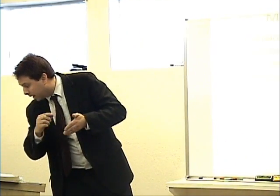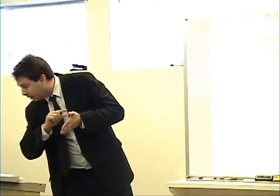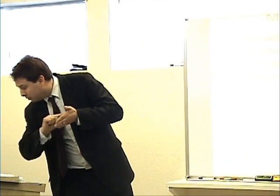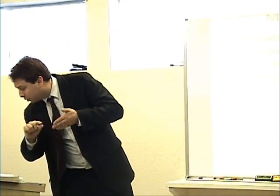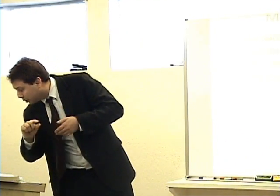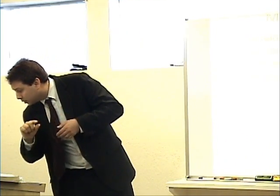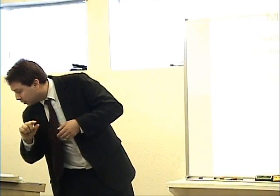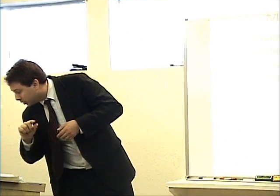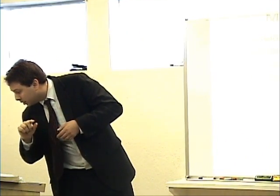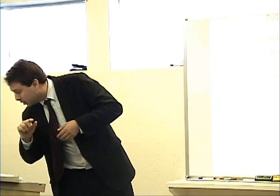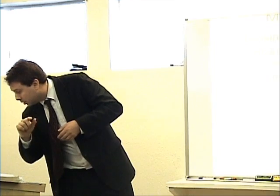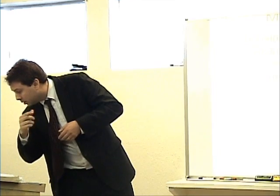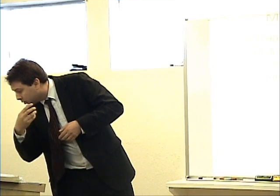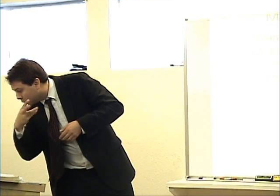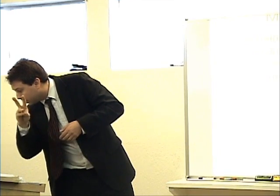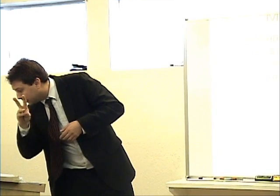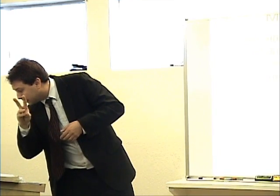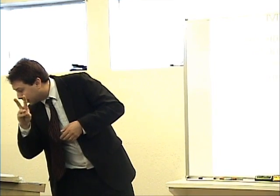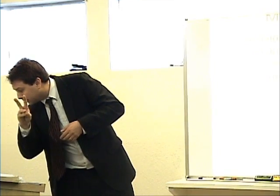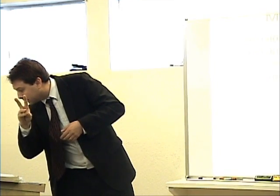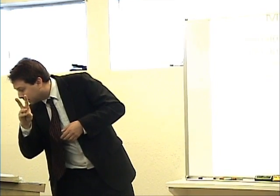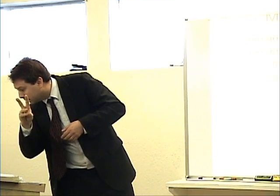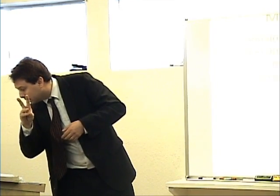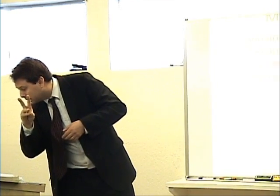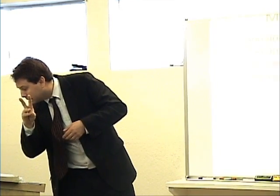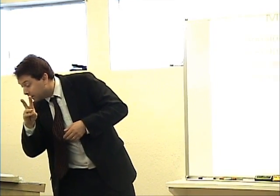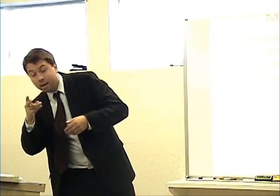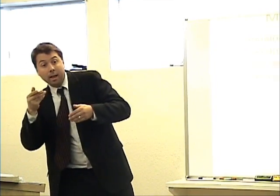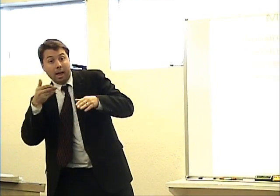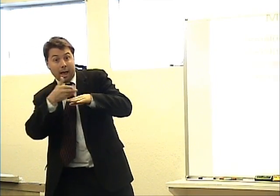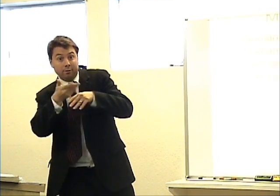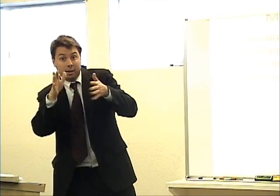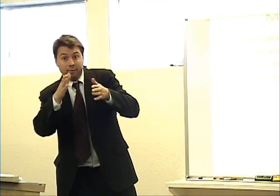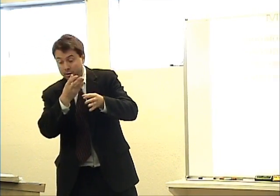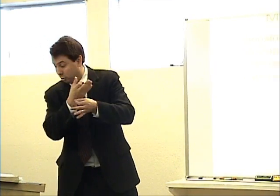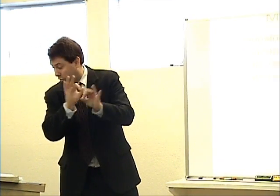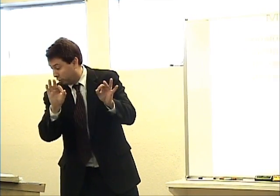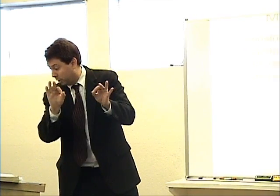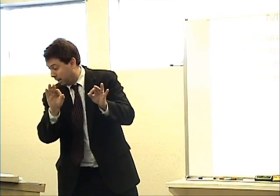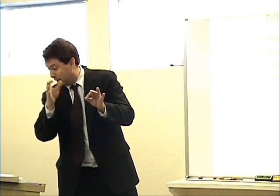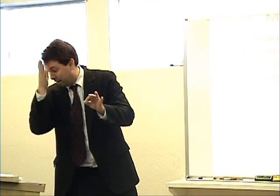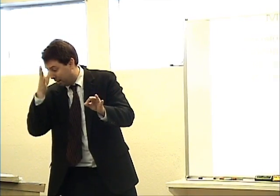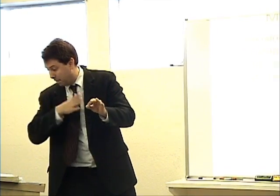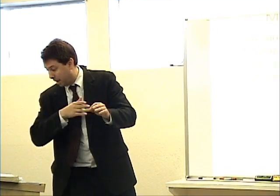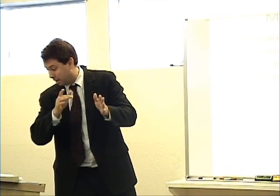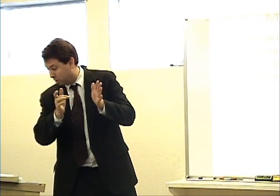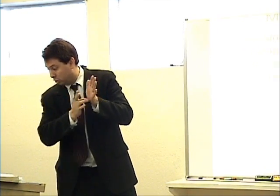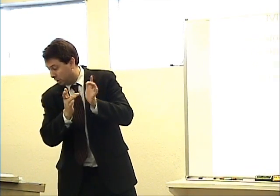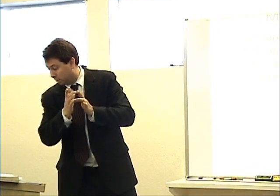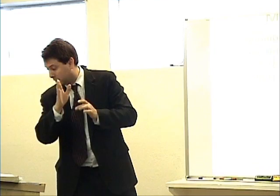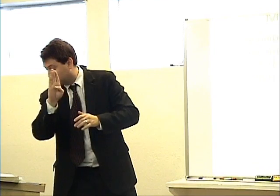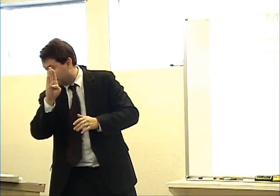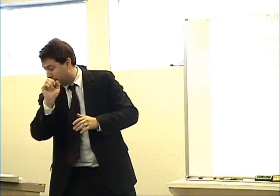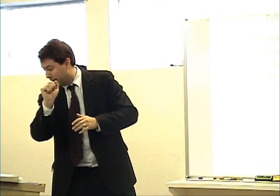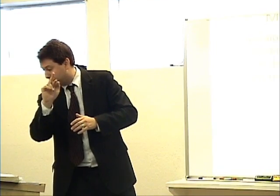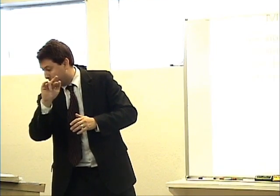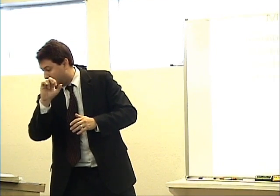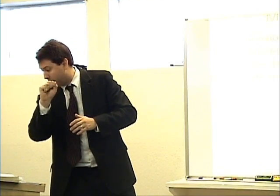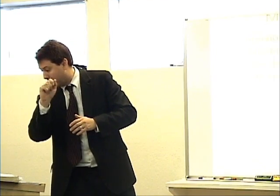Ahead in verse 26. After they finished freeing the man Jesus